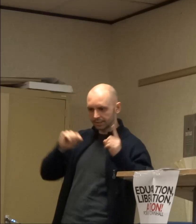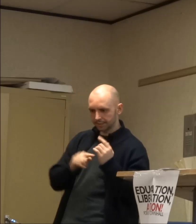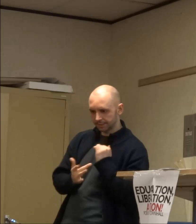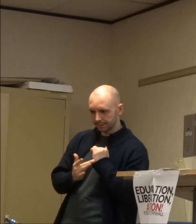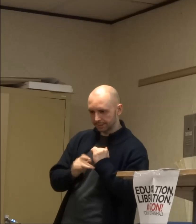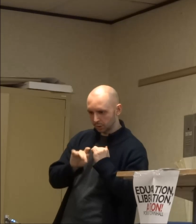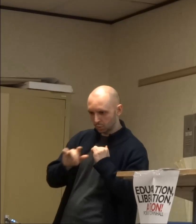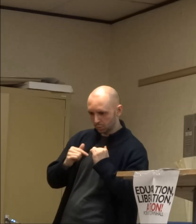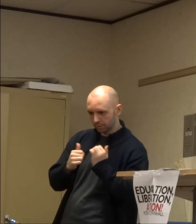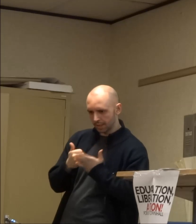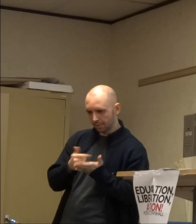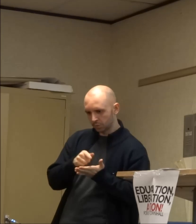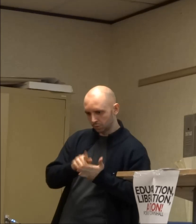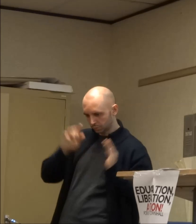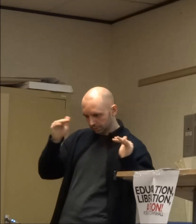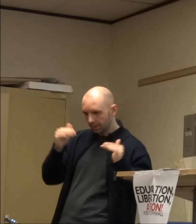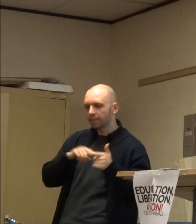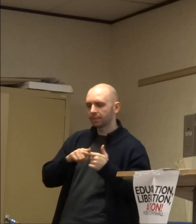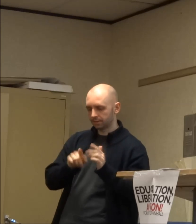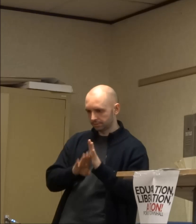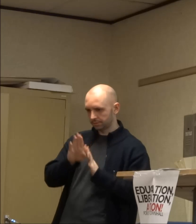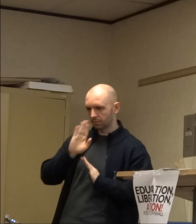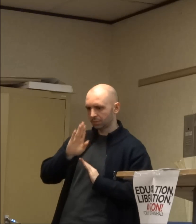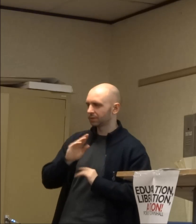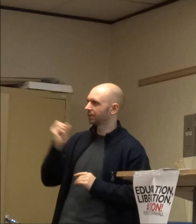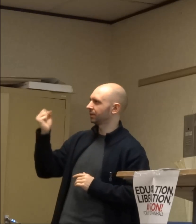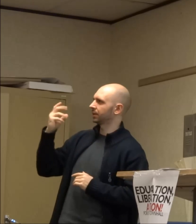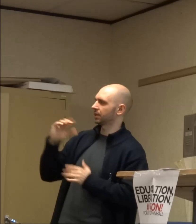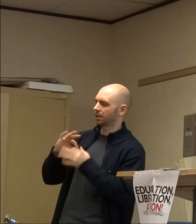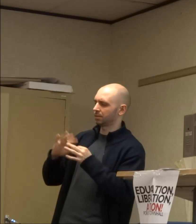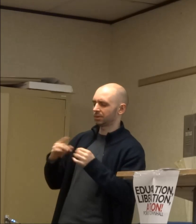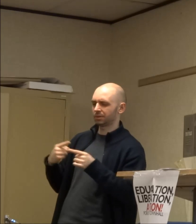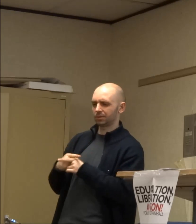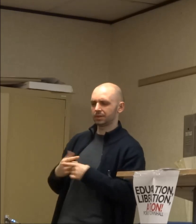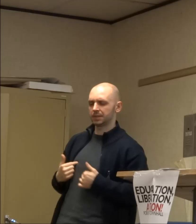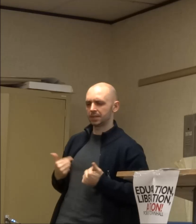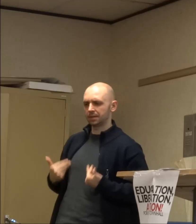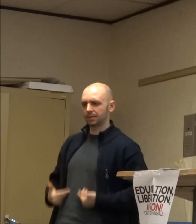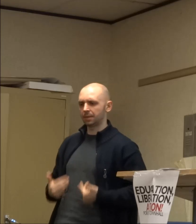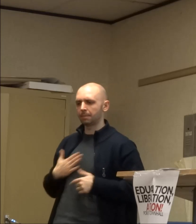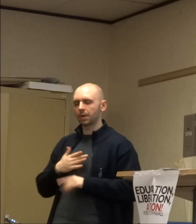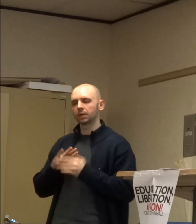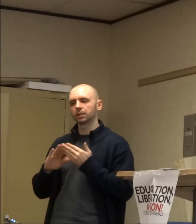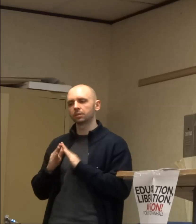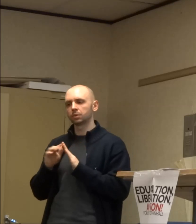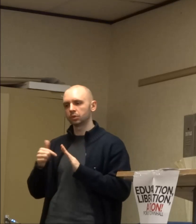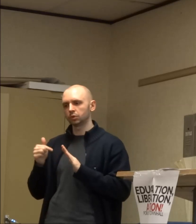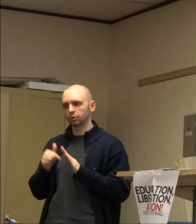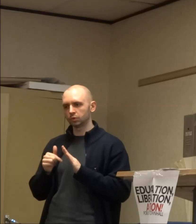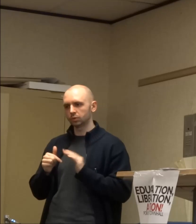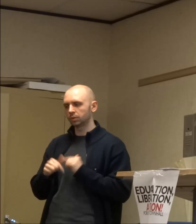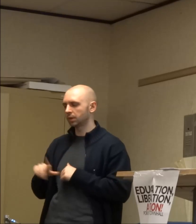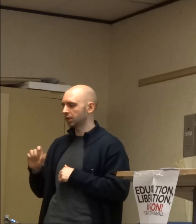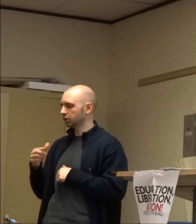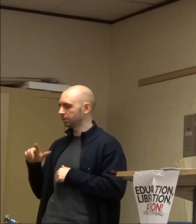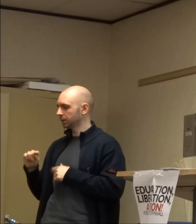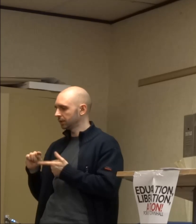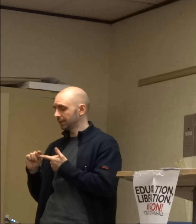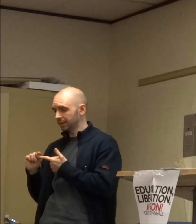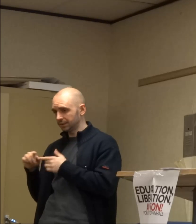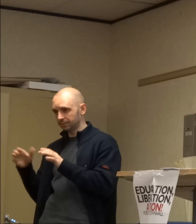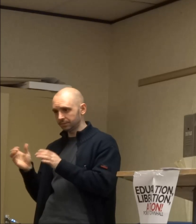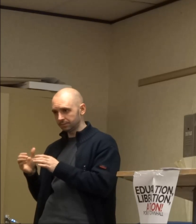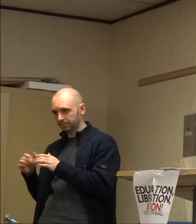I bask in the idea that post-secondary education is empowering when people from my community and LGBTQ, racialized,